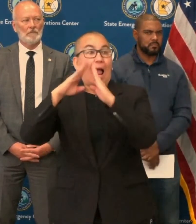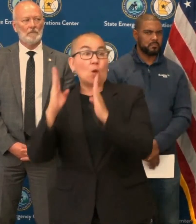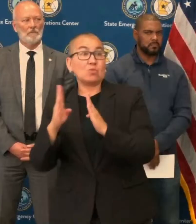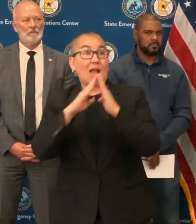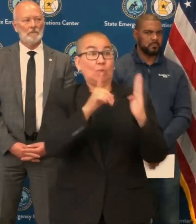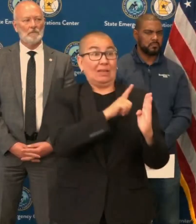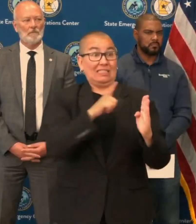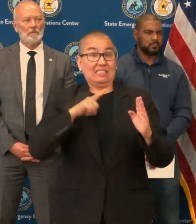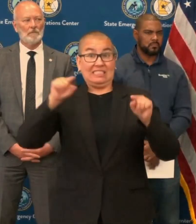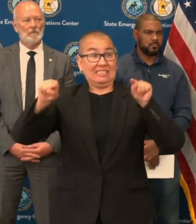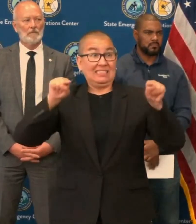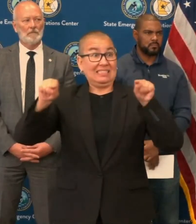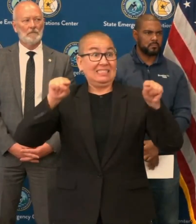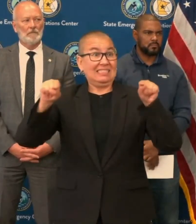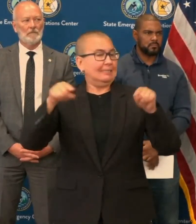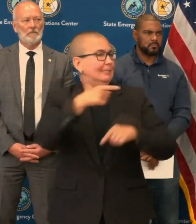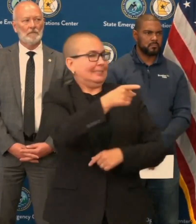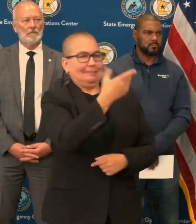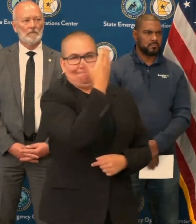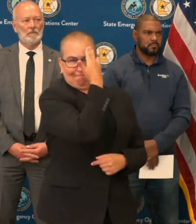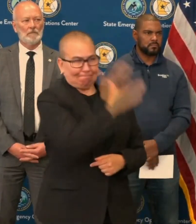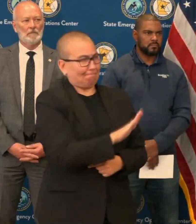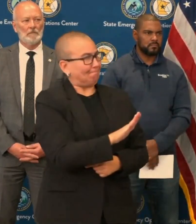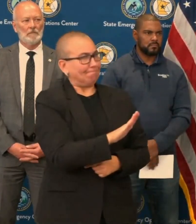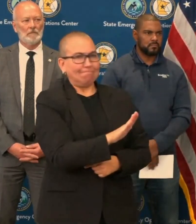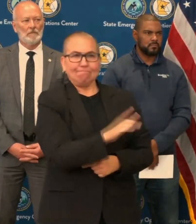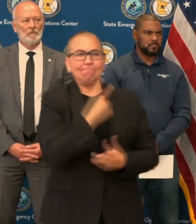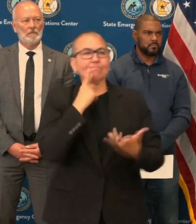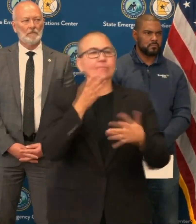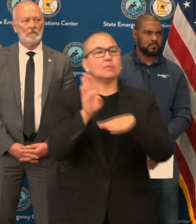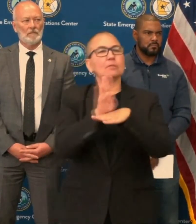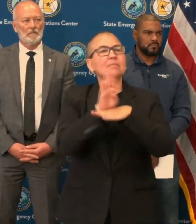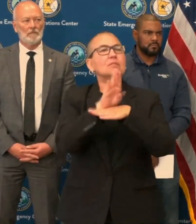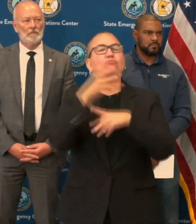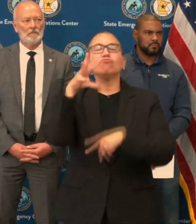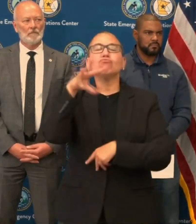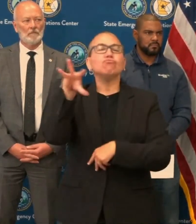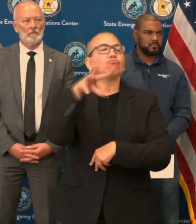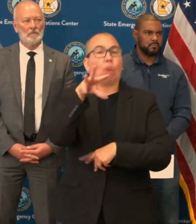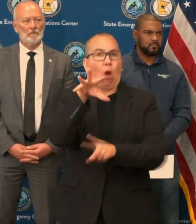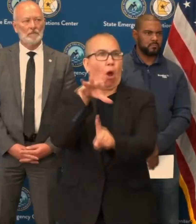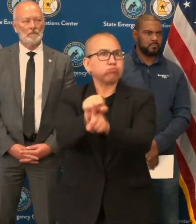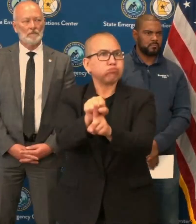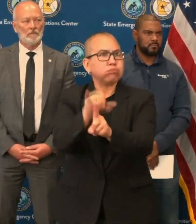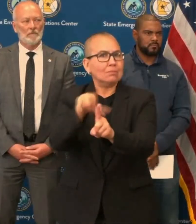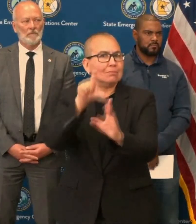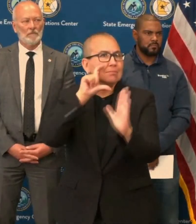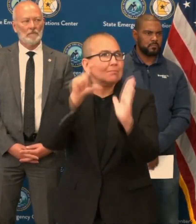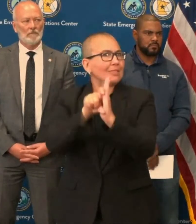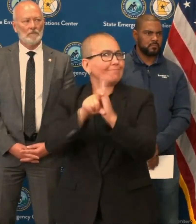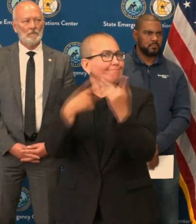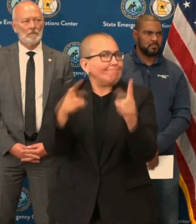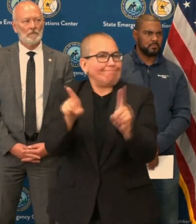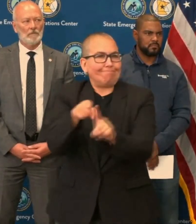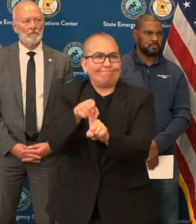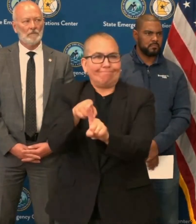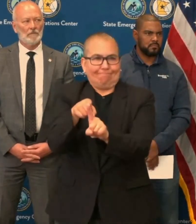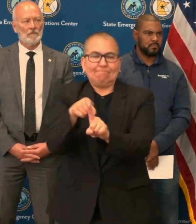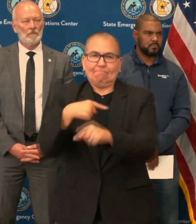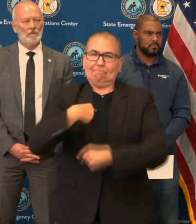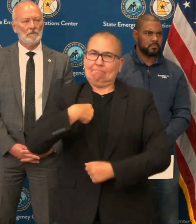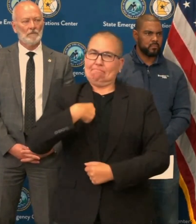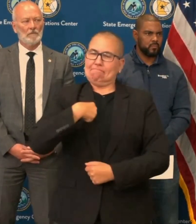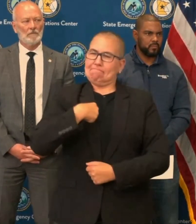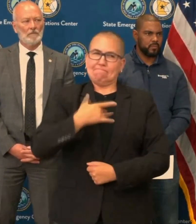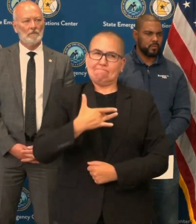a ring camera? It's not. This is from a business. So this is at a business location. And there, we believe, as noted, that